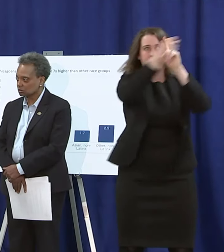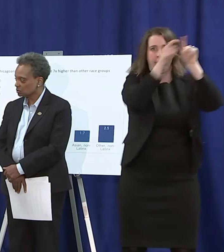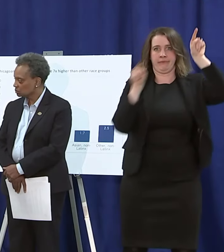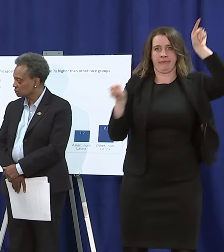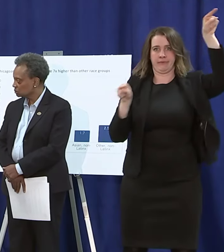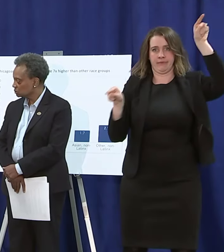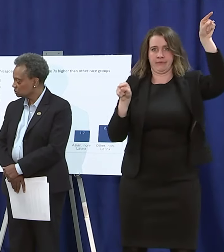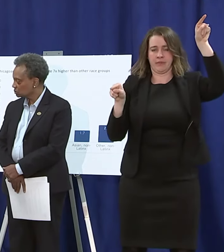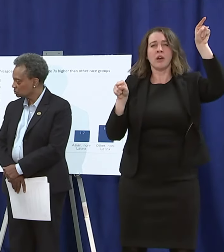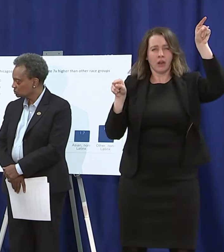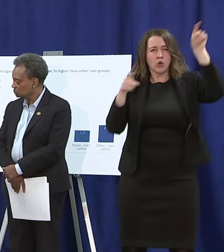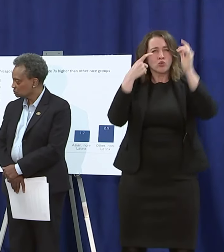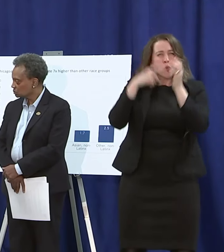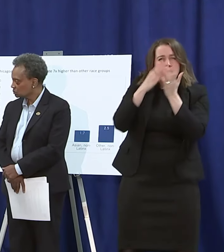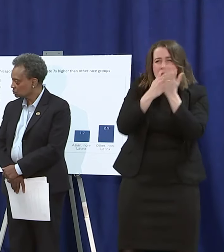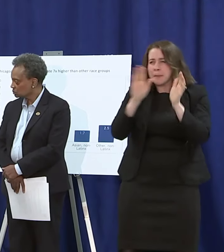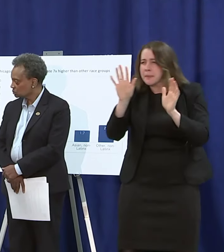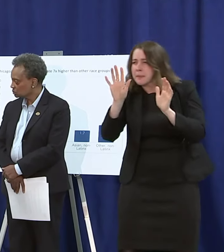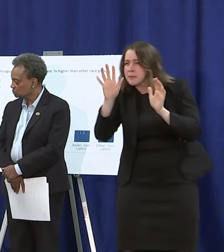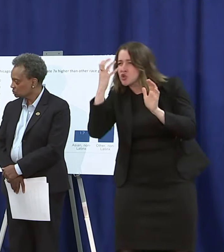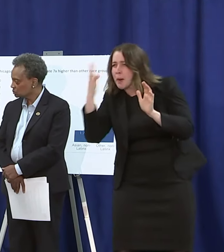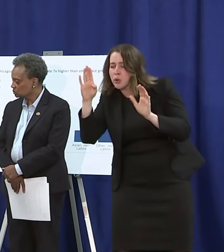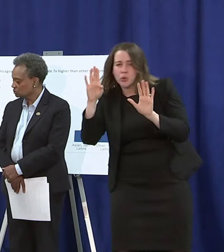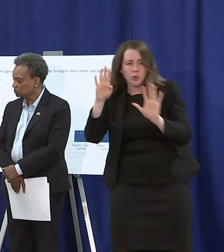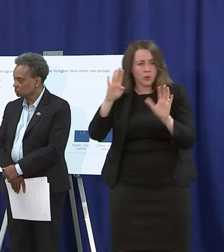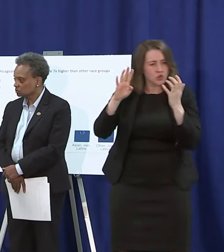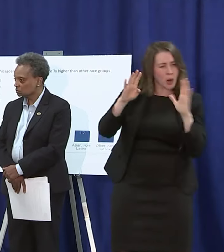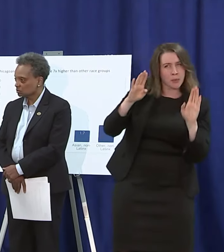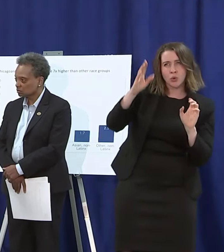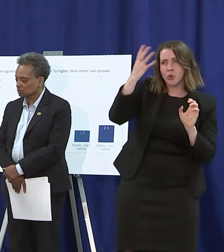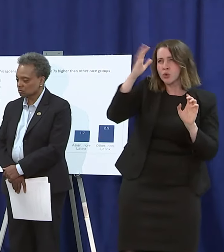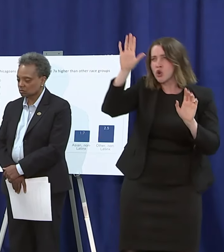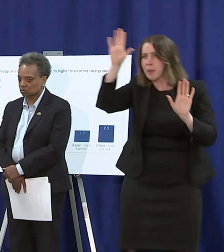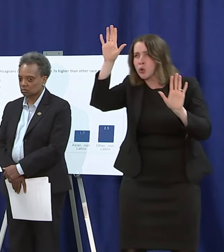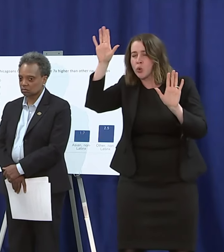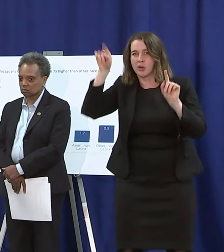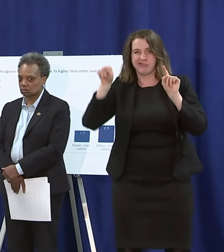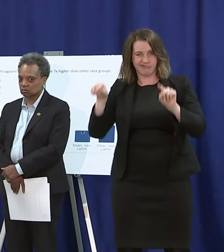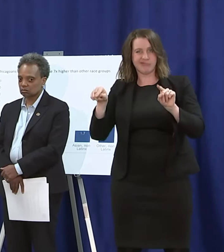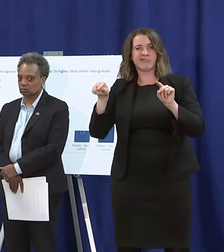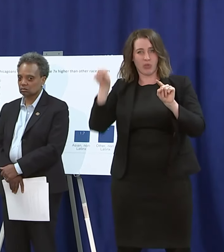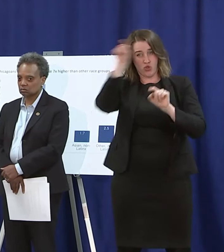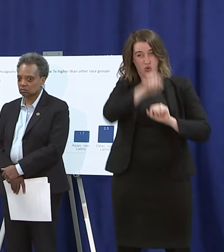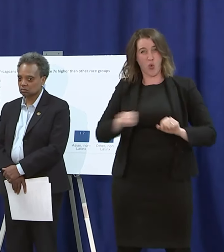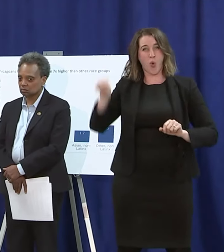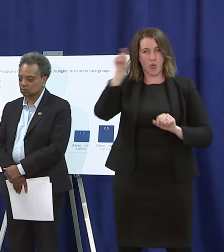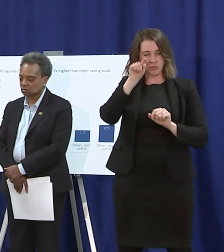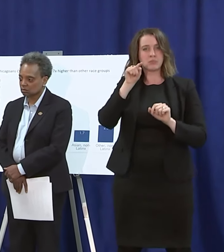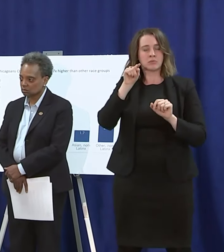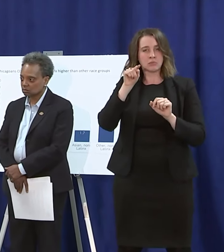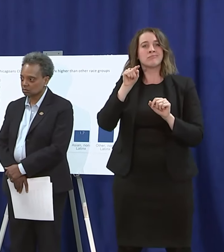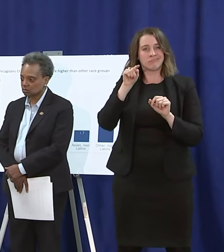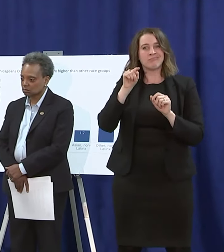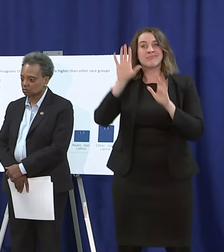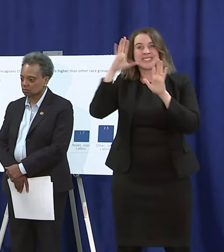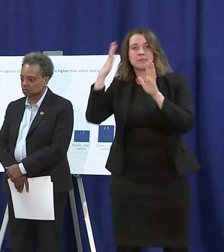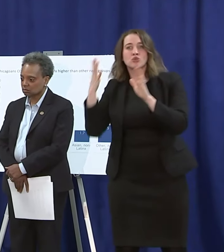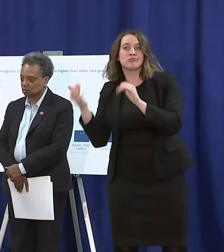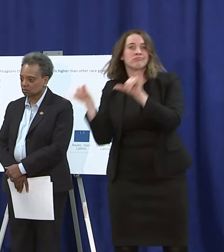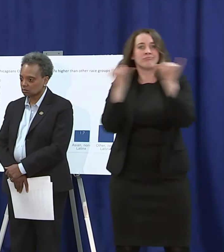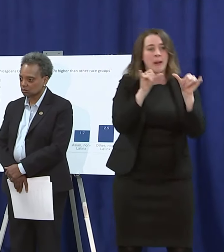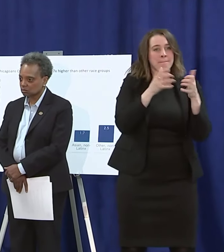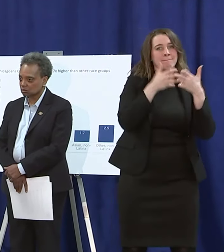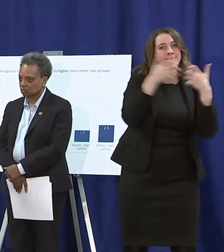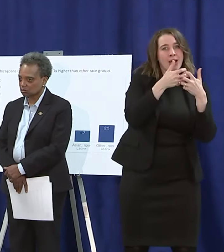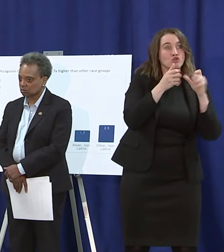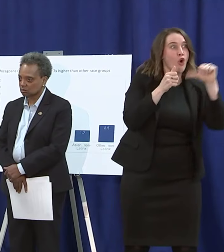some patterns throughout the city, not very dissimilar from other patterns that we see where we look at chronic diseases and